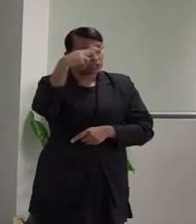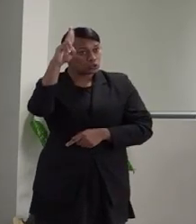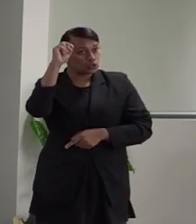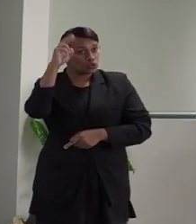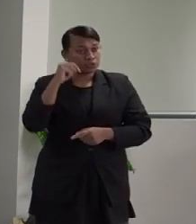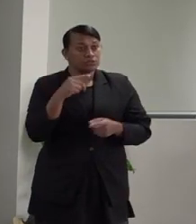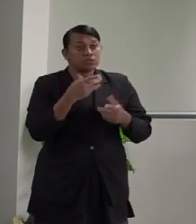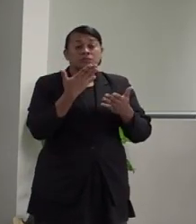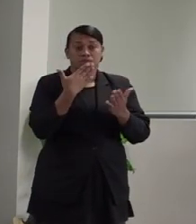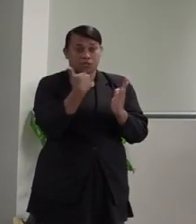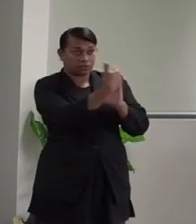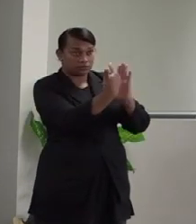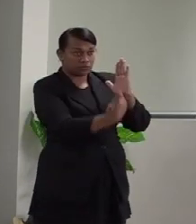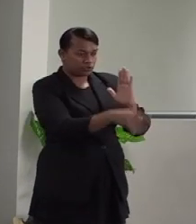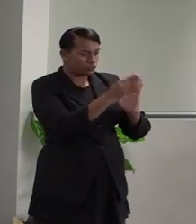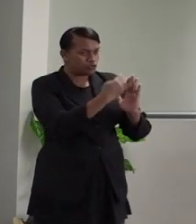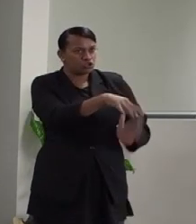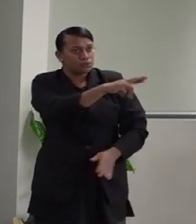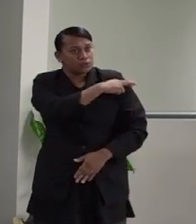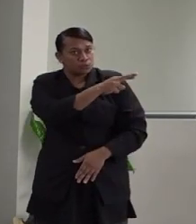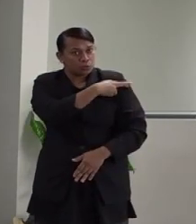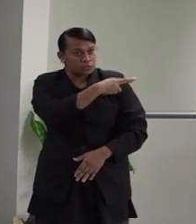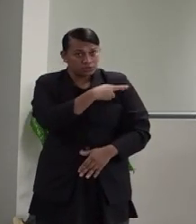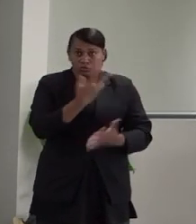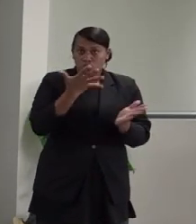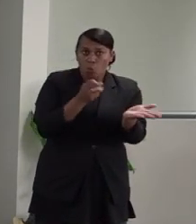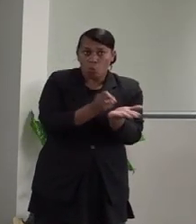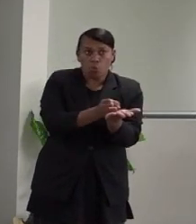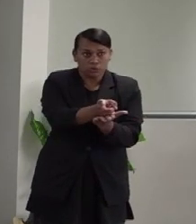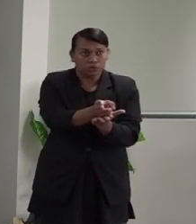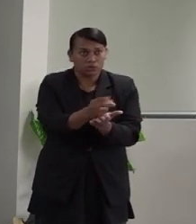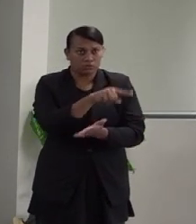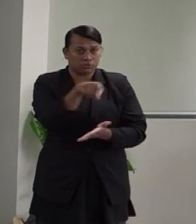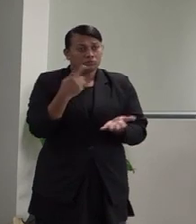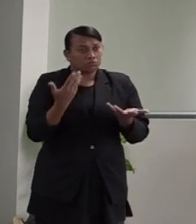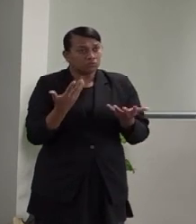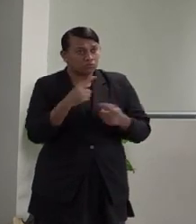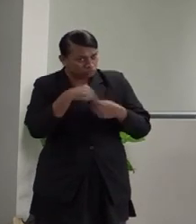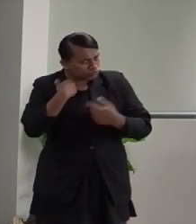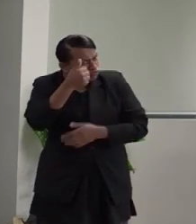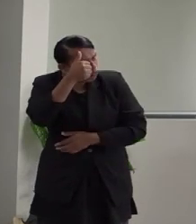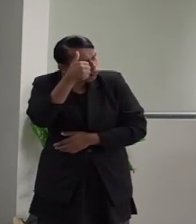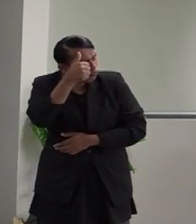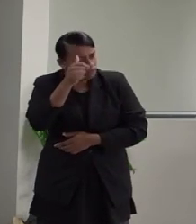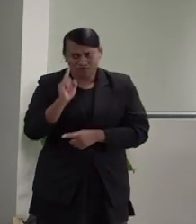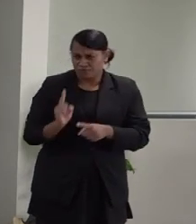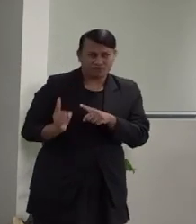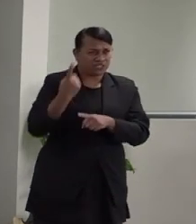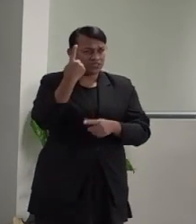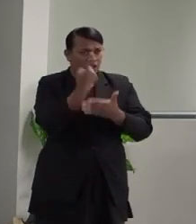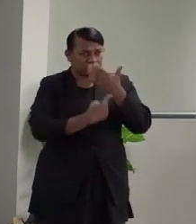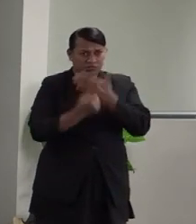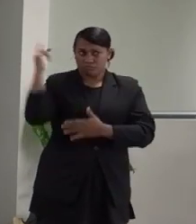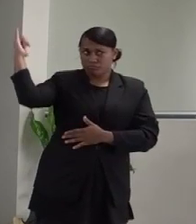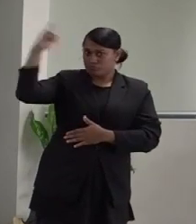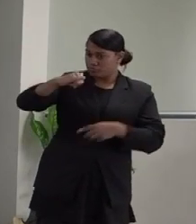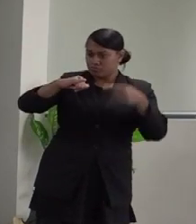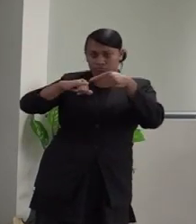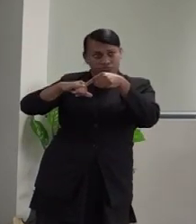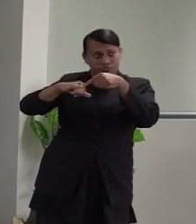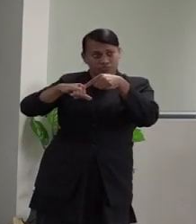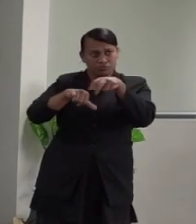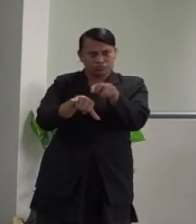responsibility. As we know, our first patient was a flight attendant in Voreqe. According to